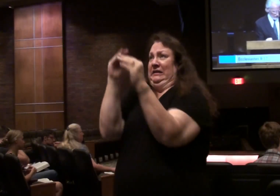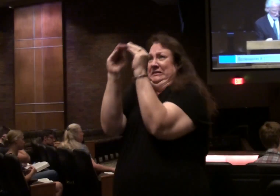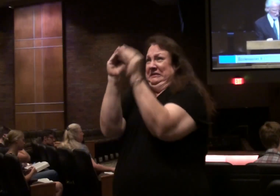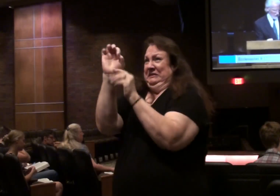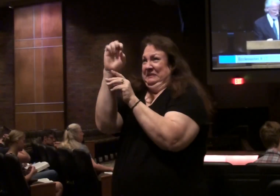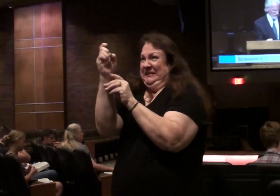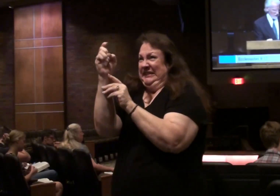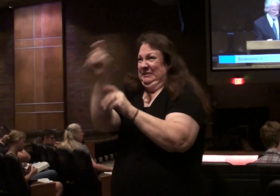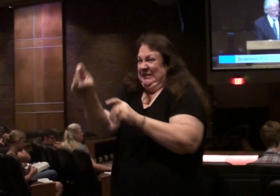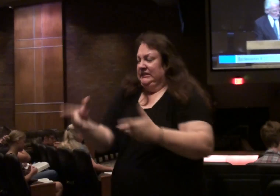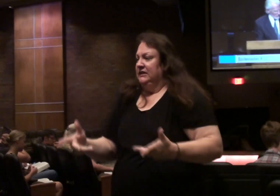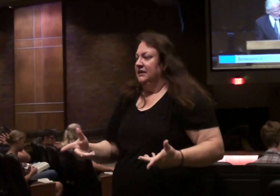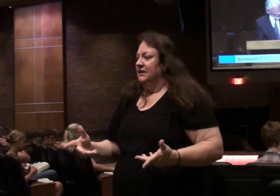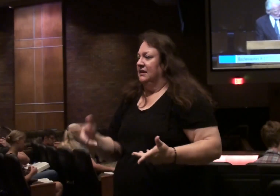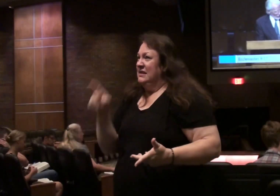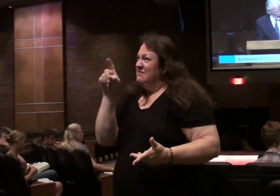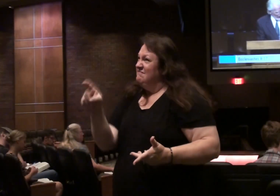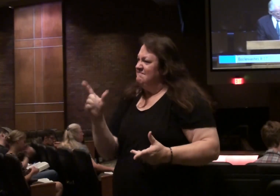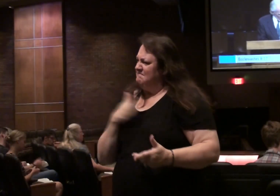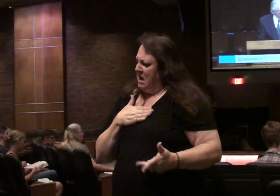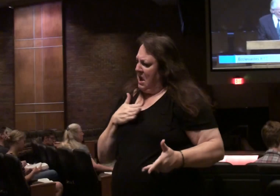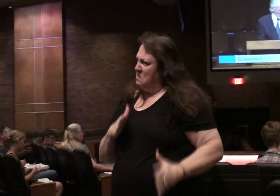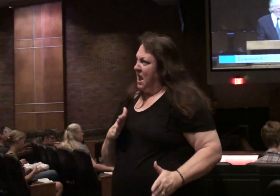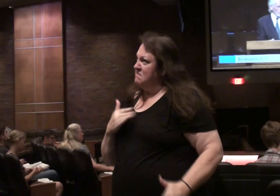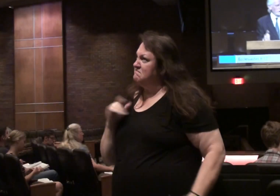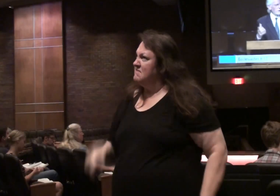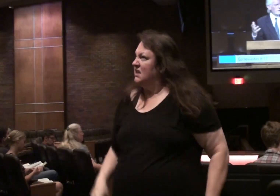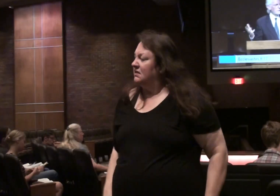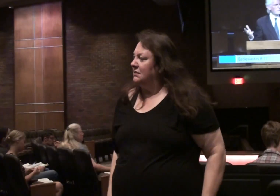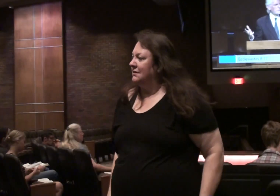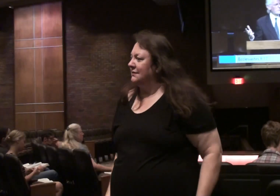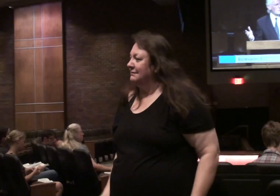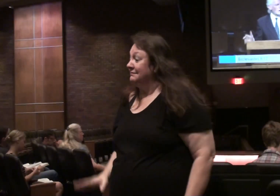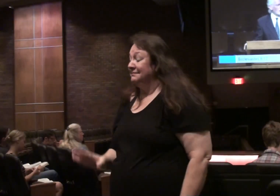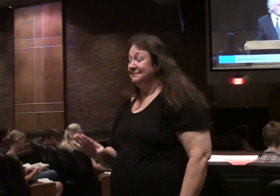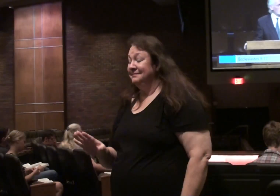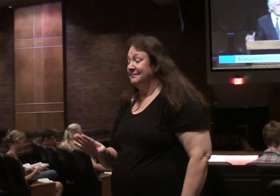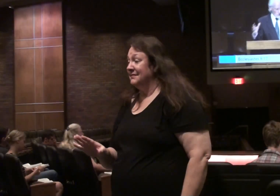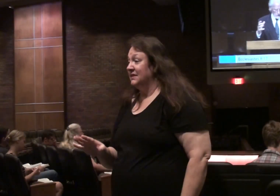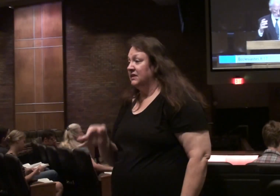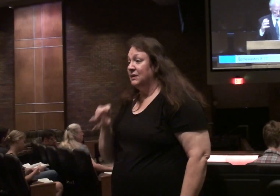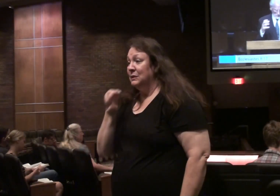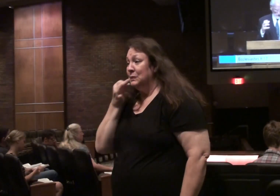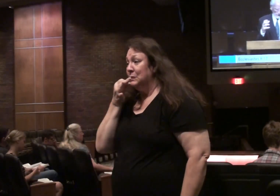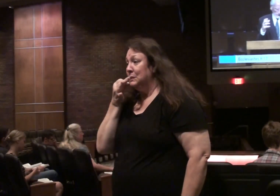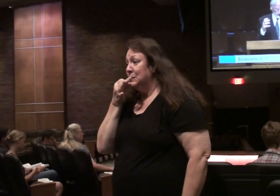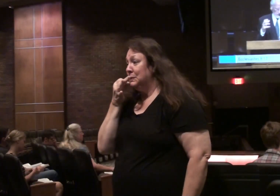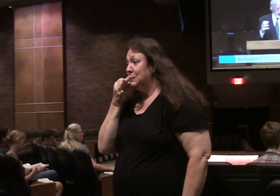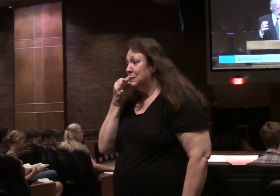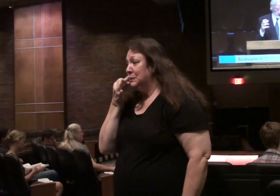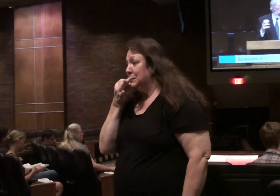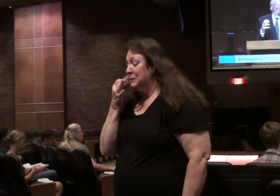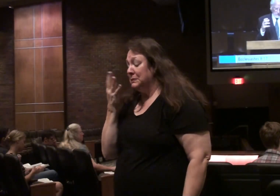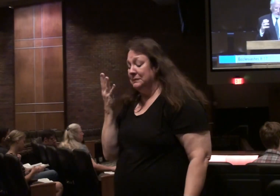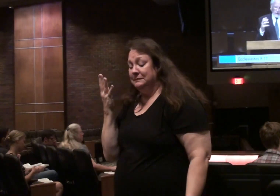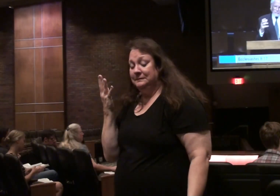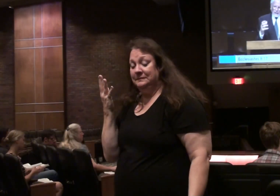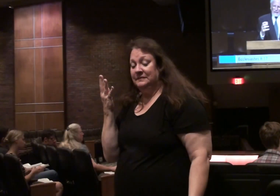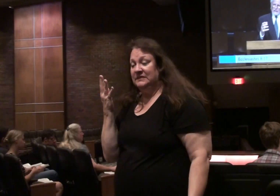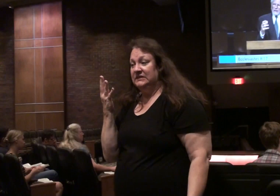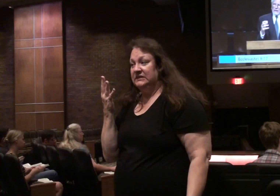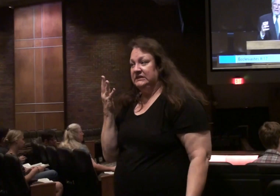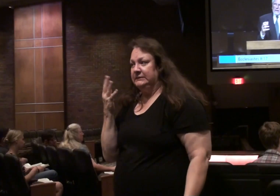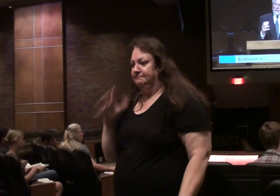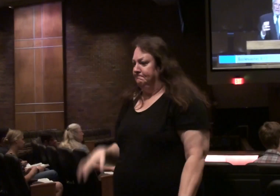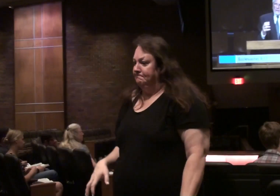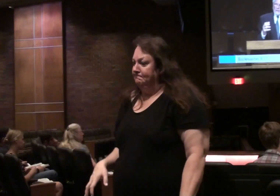fix this. It has to be done the way I think it should be done. And pretty soon, you know, I'm